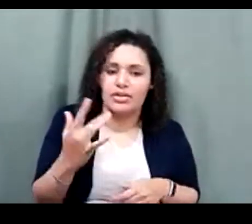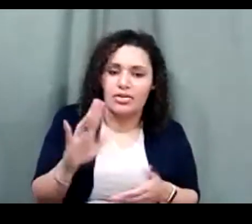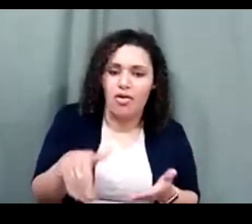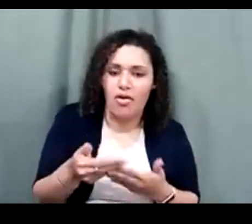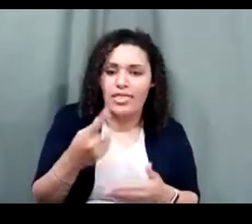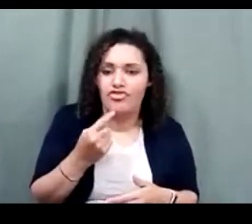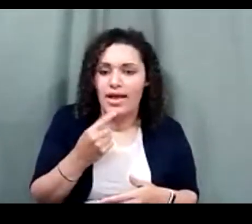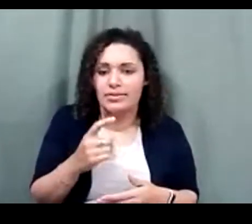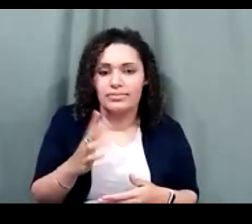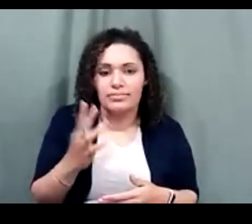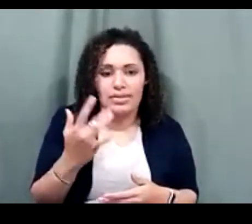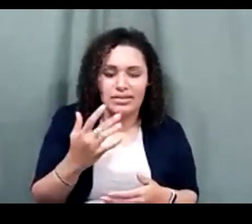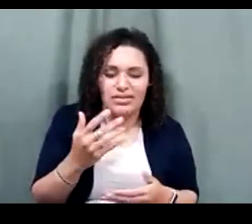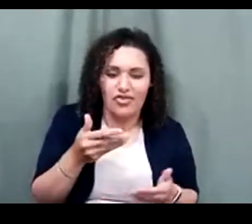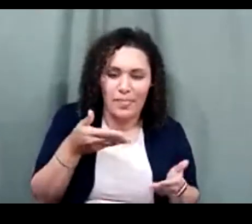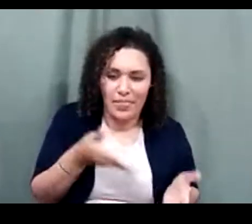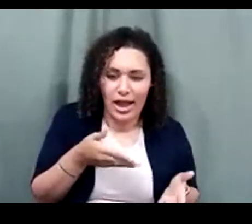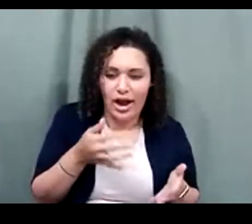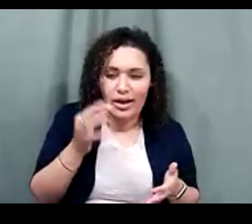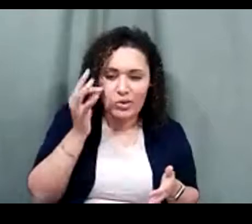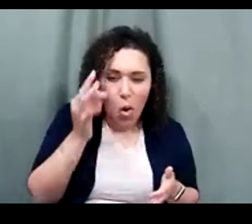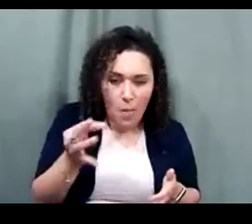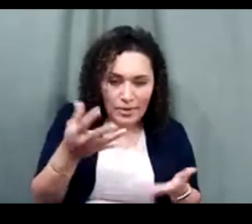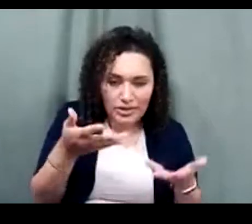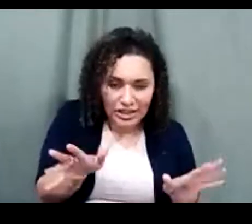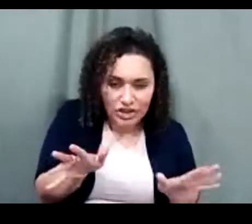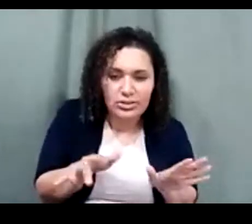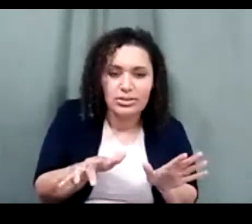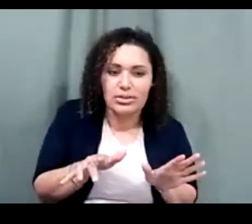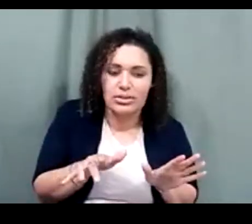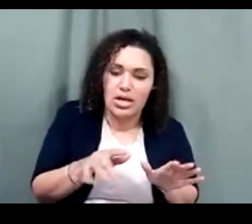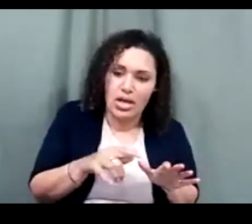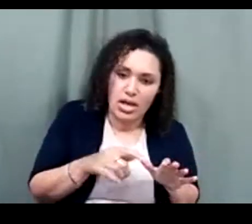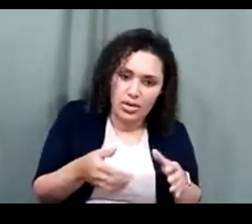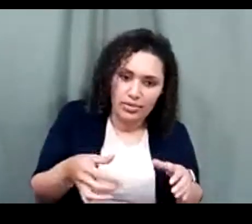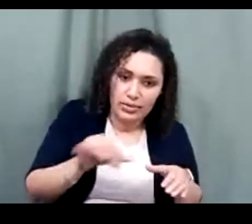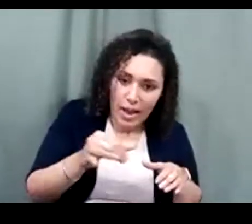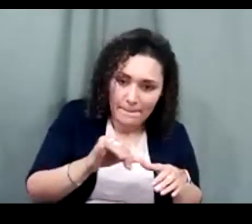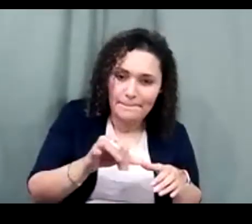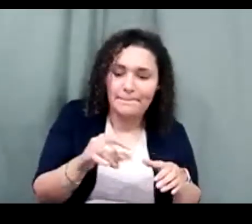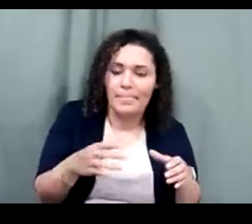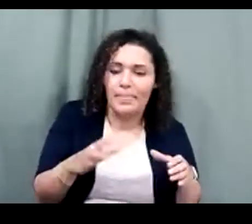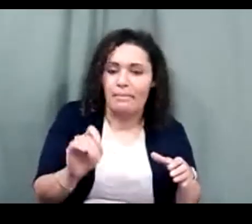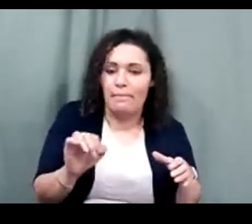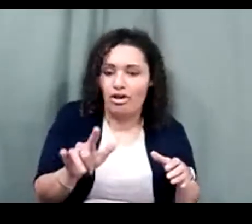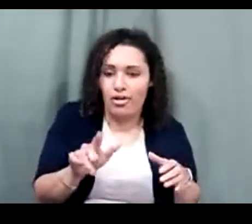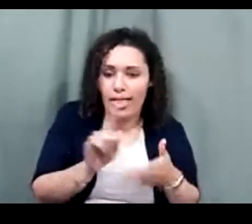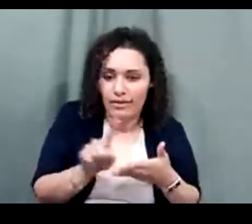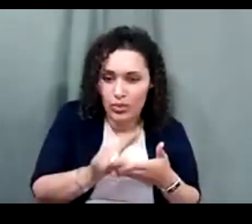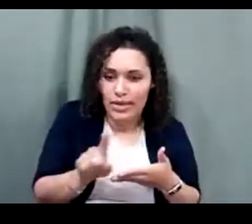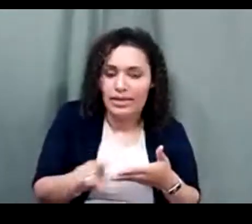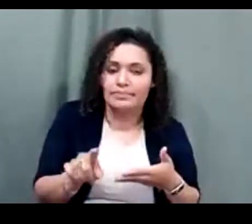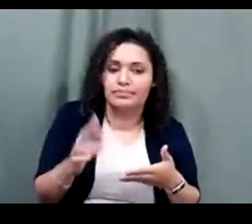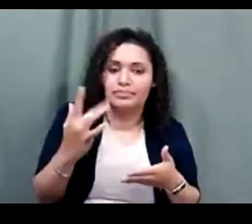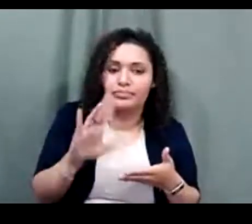it's almost done. We And then we have in stir barrel, them. we stir them. Yeah. We top them every week. We stir them because all those dead yeasts